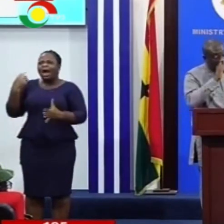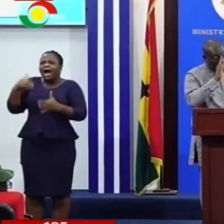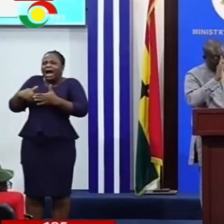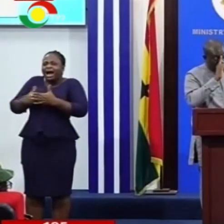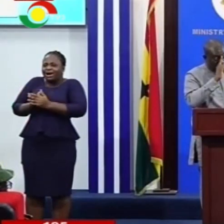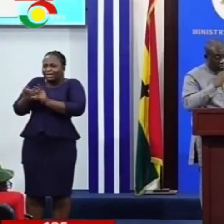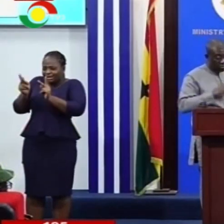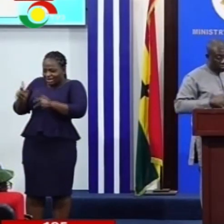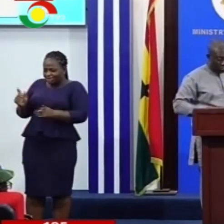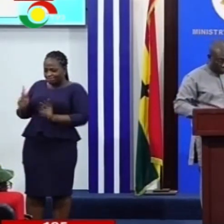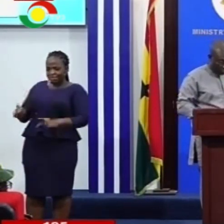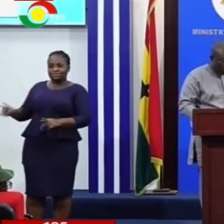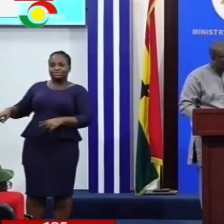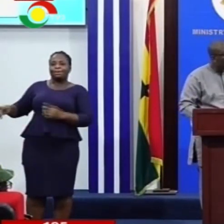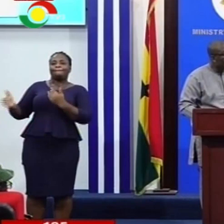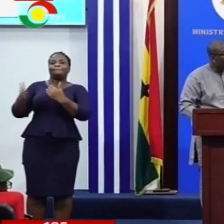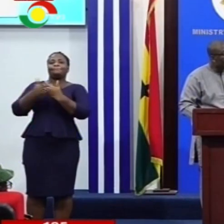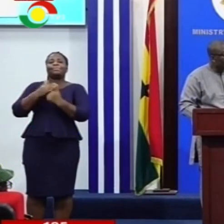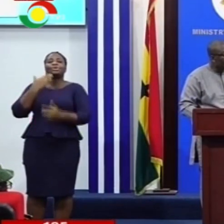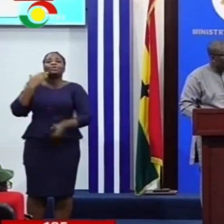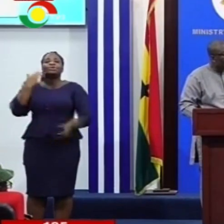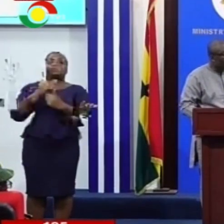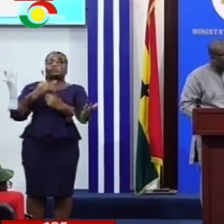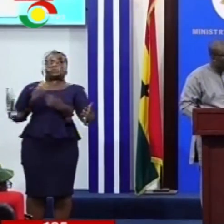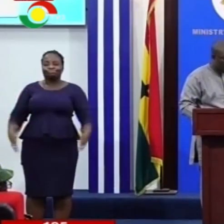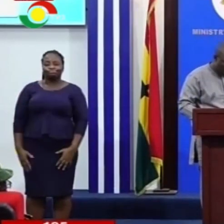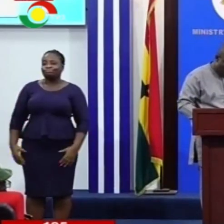would rest a sandy pay ever such some which a coffee.